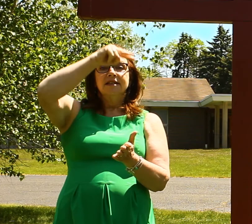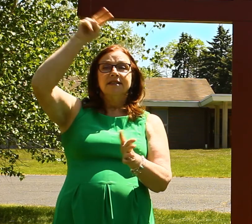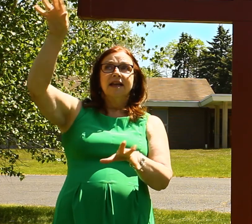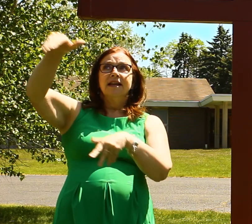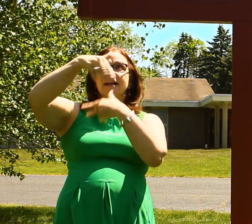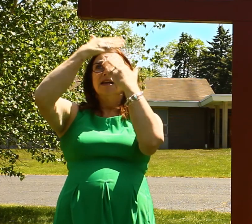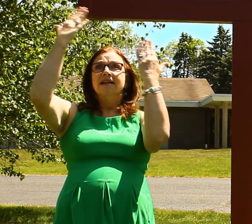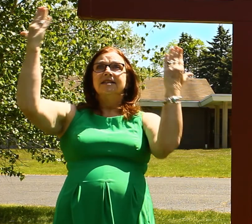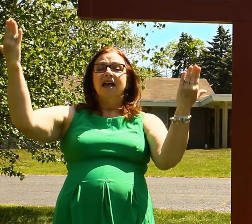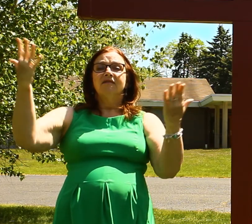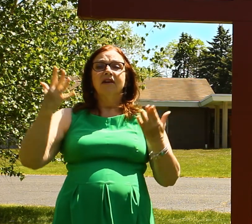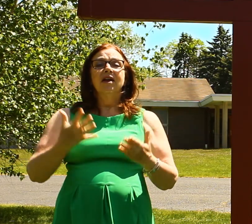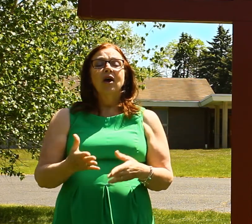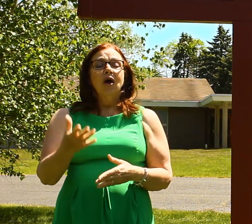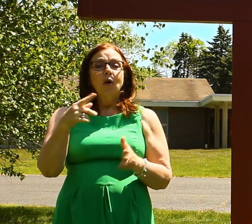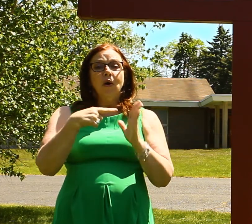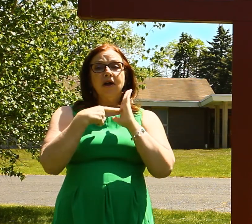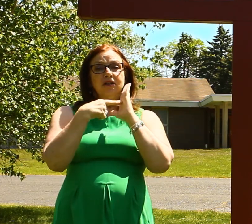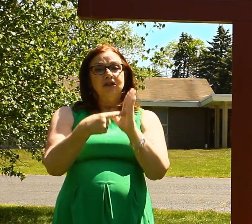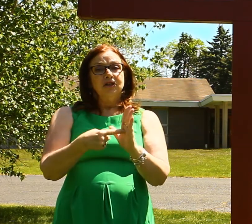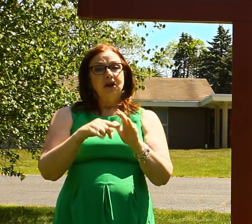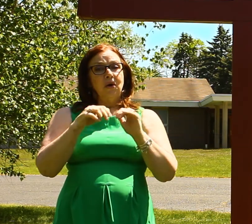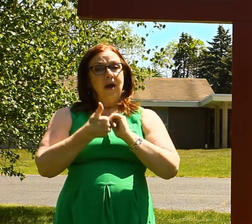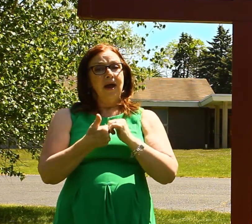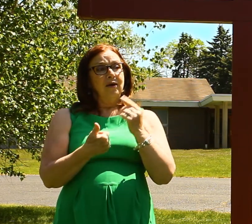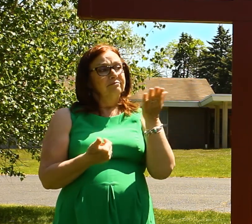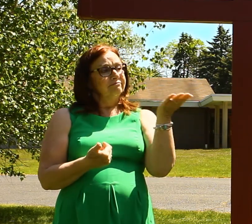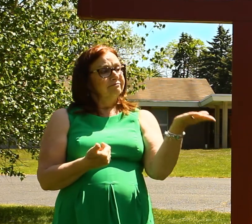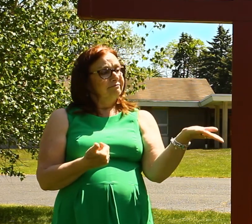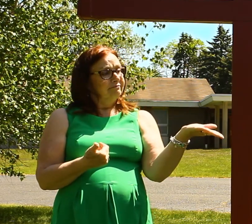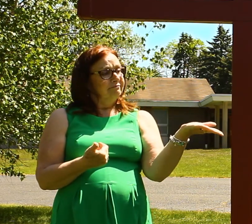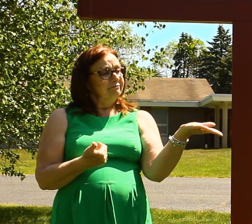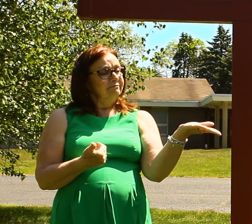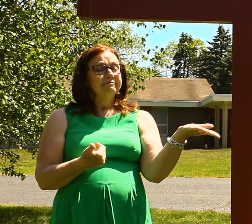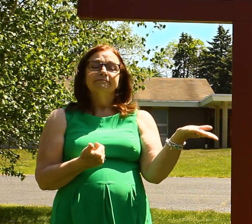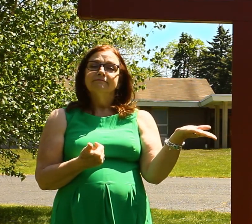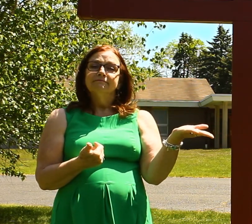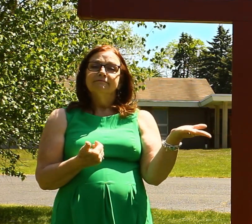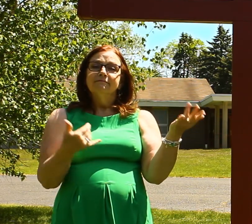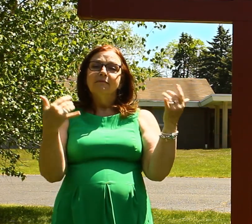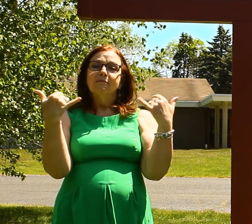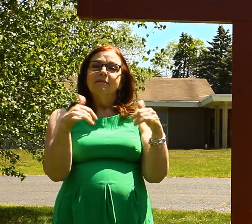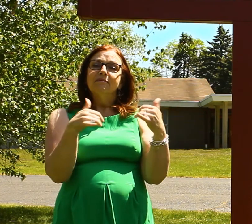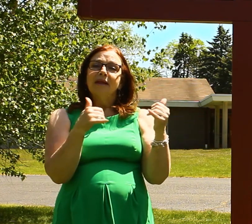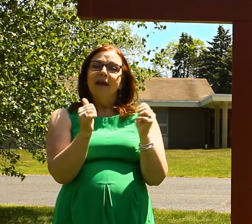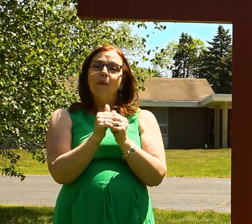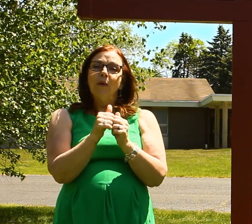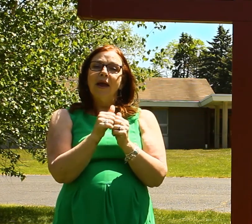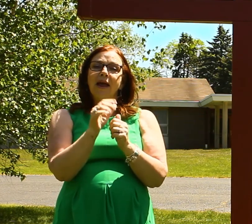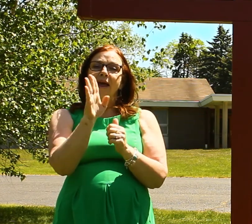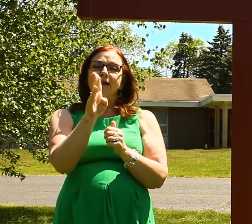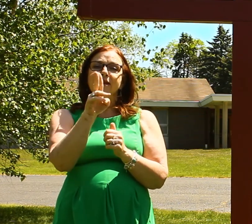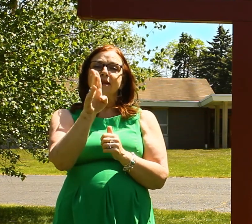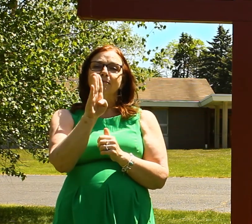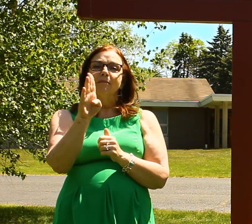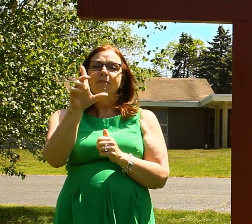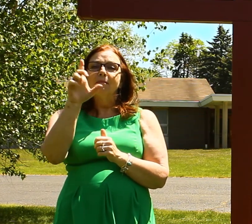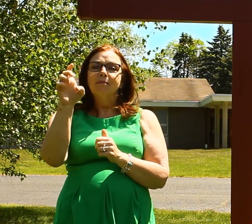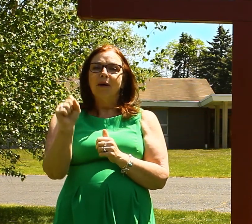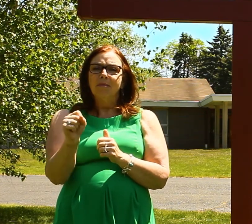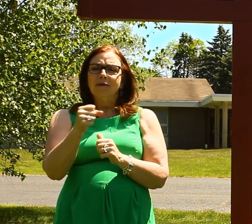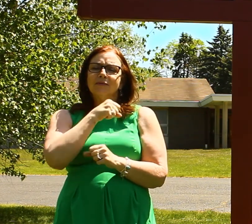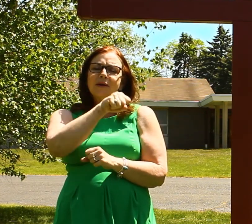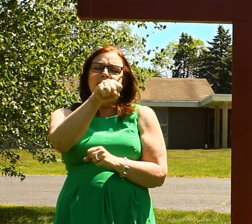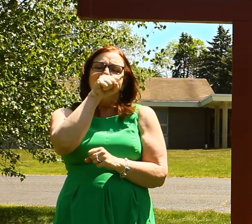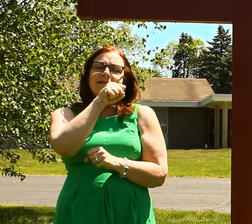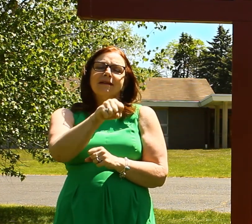want to illustrate that by playing with some bubbles. We love playing with bubbles. It's